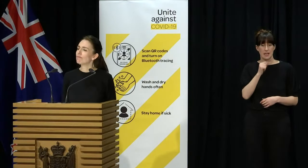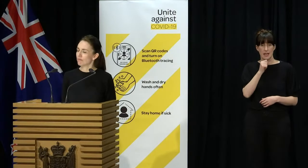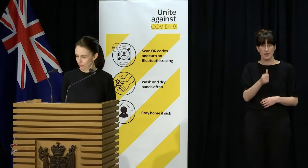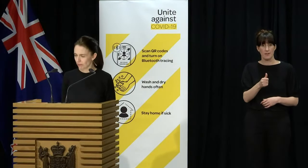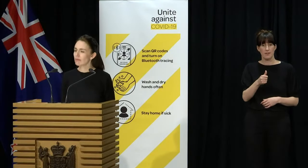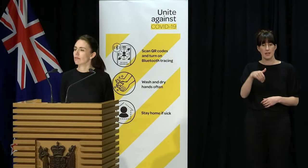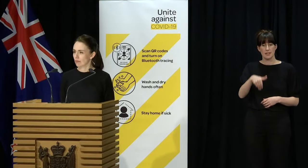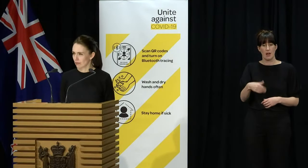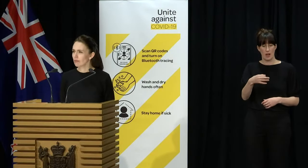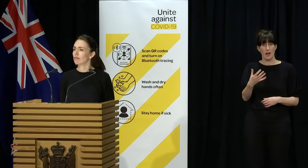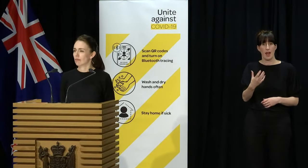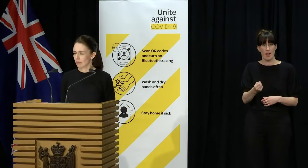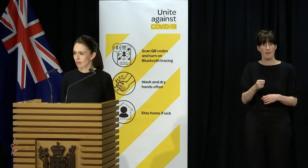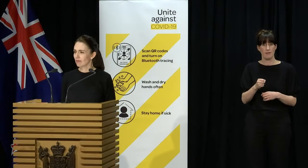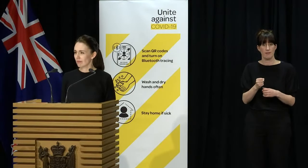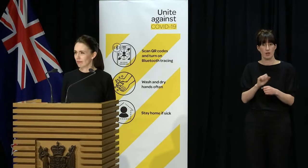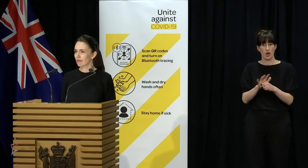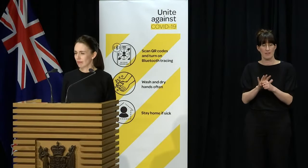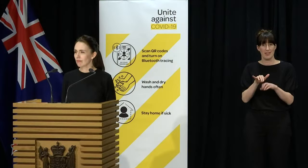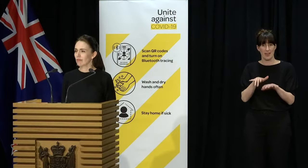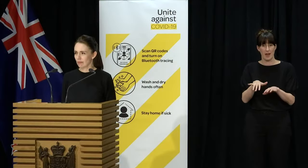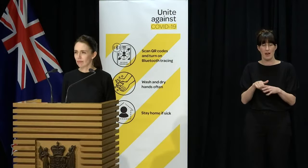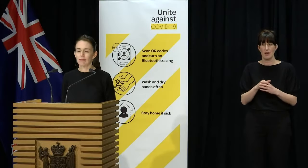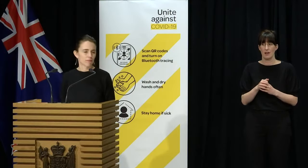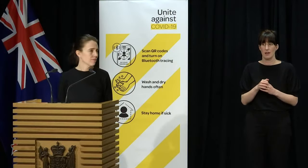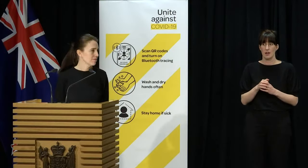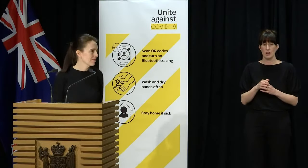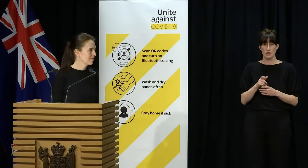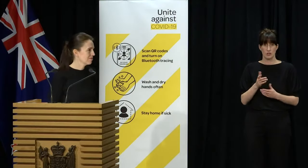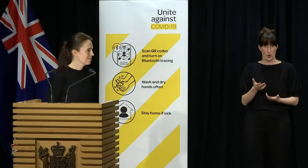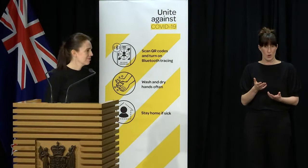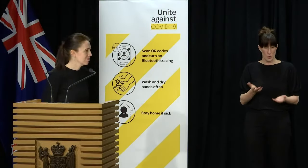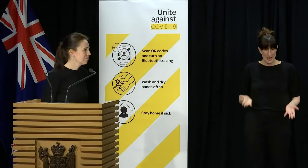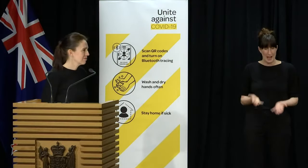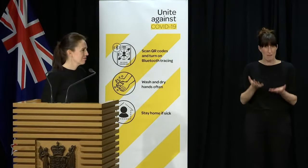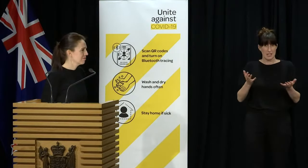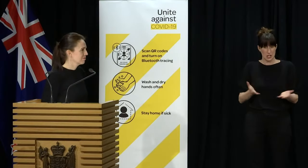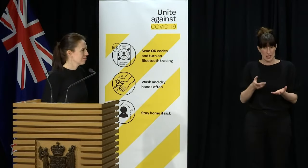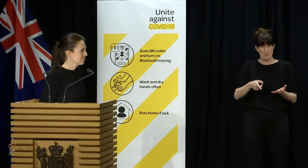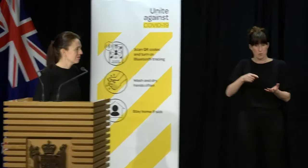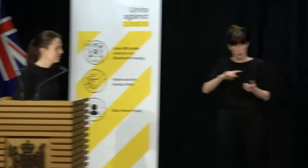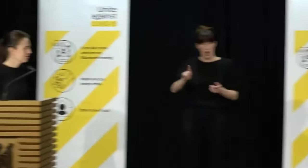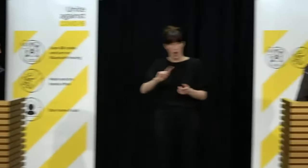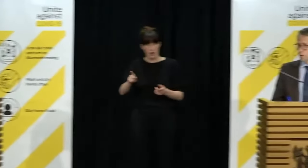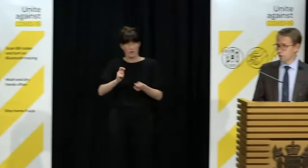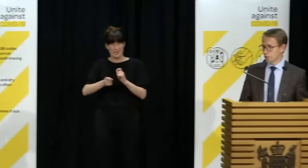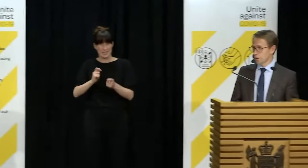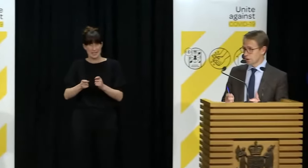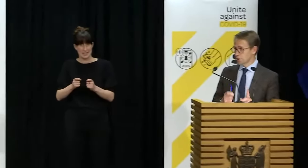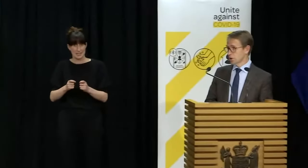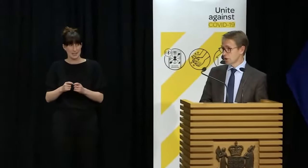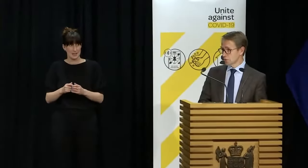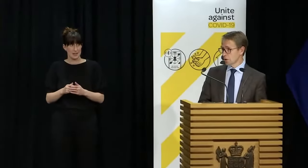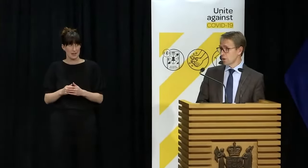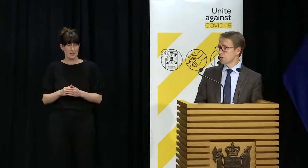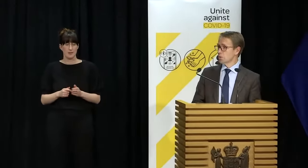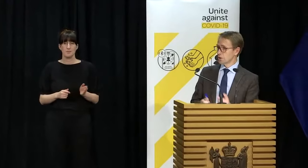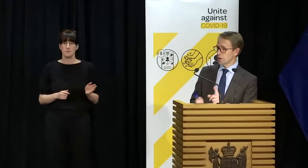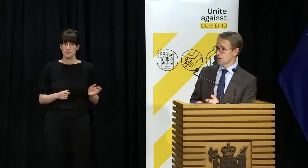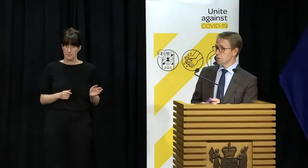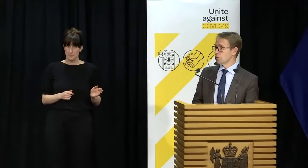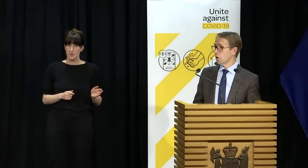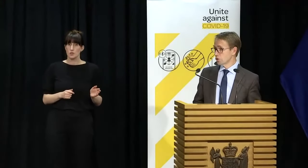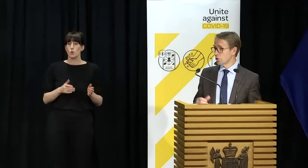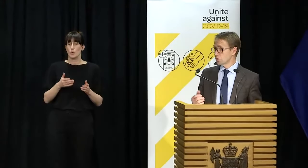get tested and get those numbers up so that you can potentially drop them down levels if possible? It's very important we've got that in addition to the